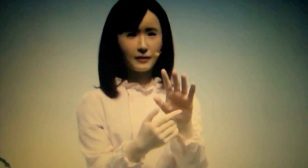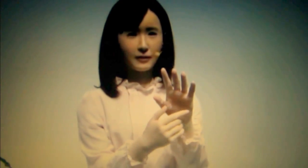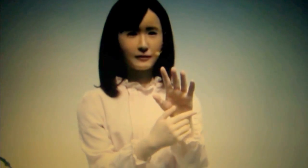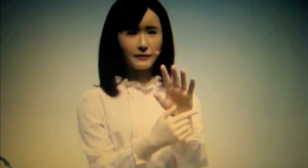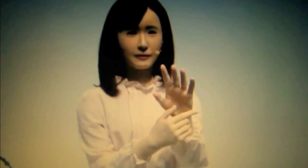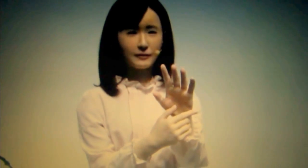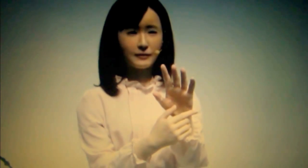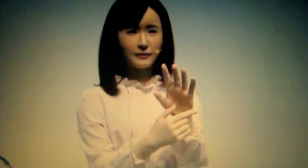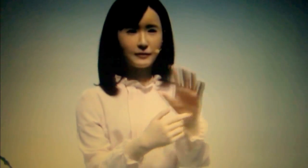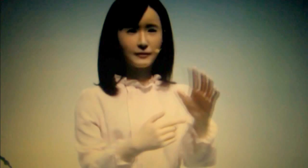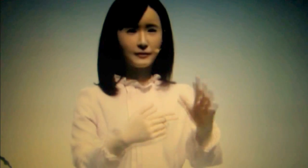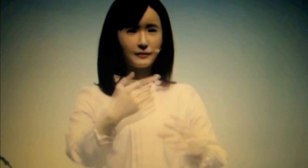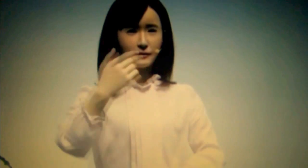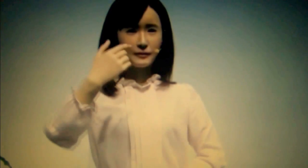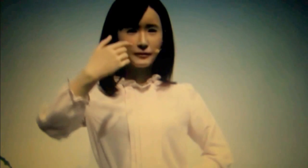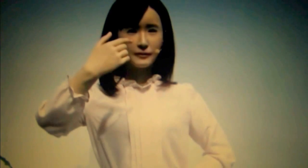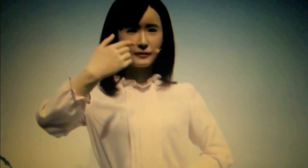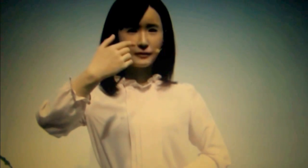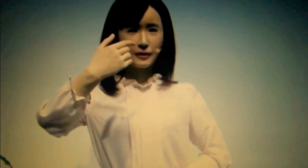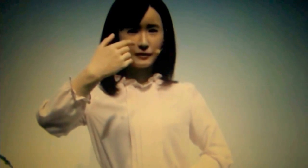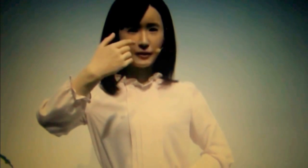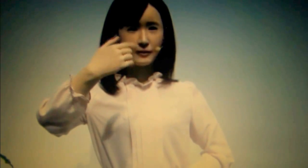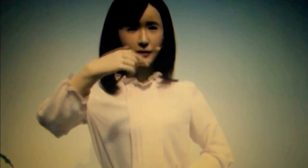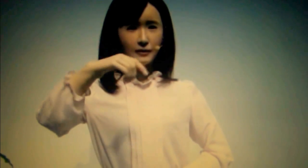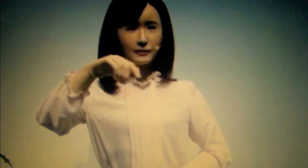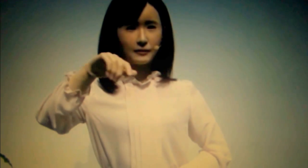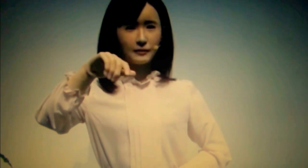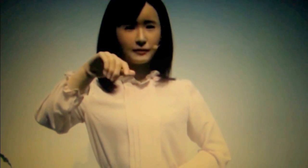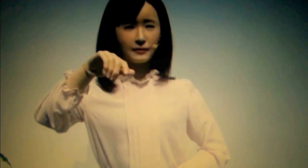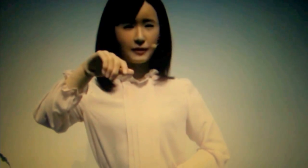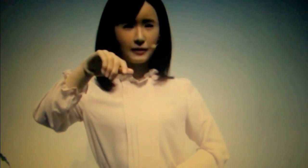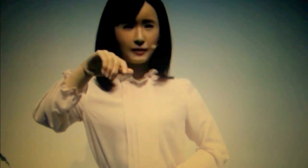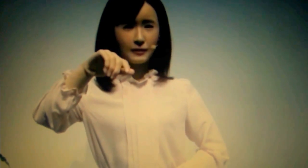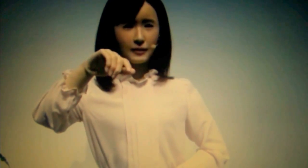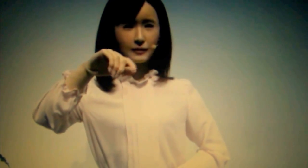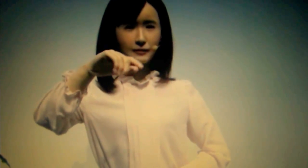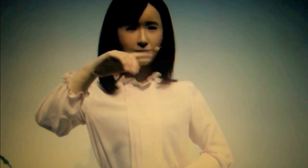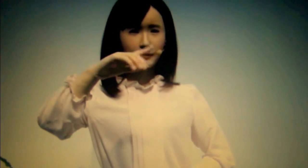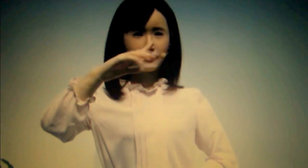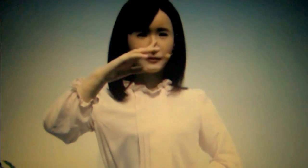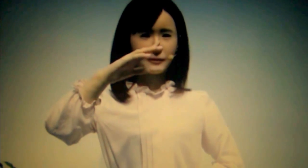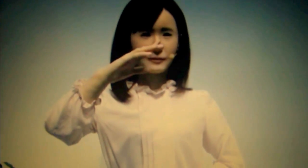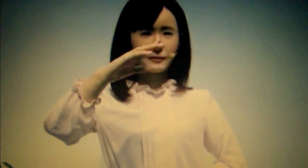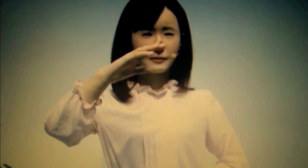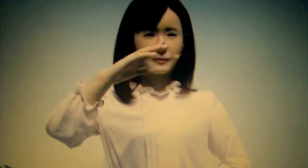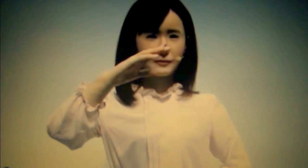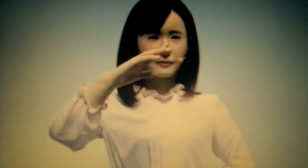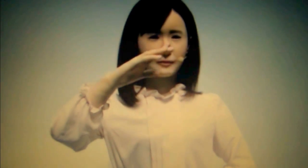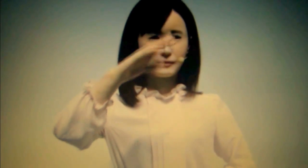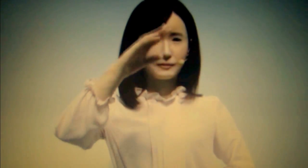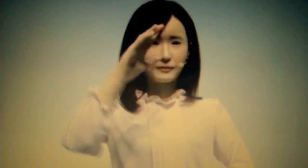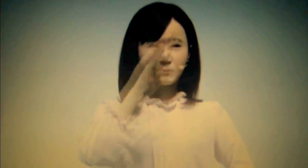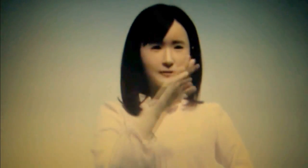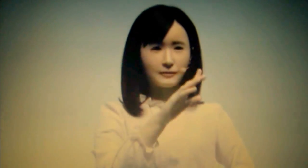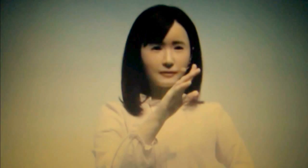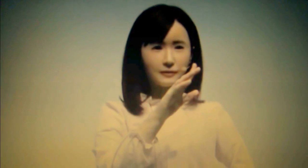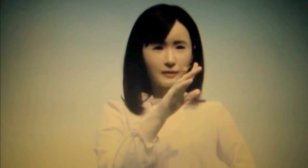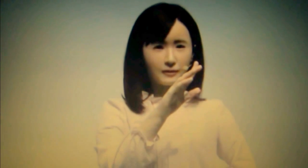software development kit for third-party developers, which will hopefully lead to unforeseen uses for the robot, such as sex industry